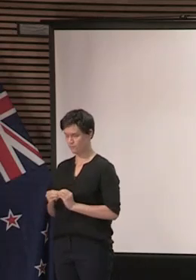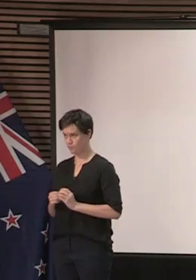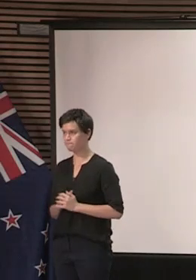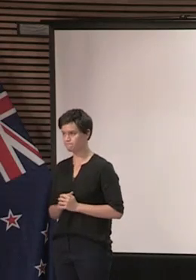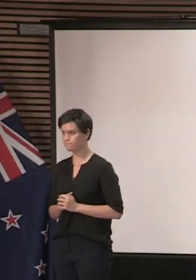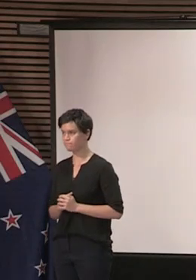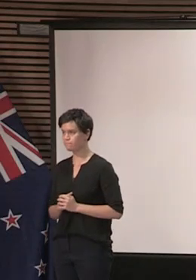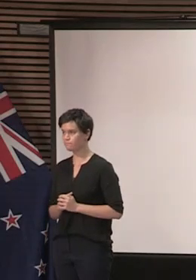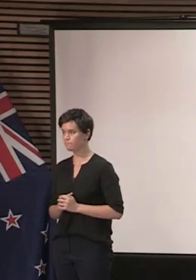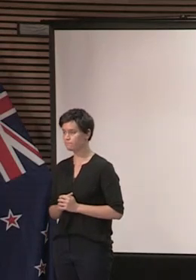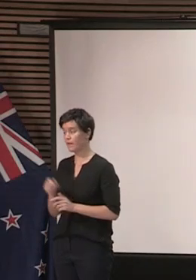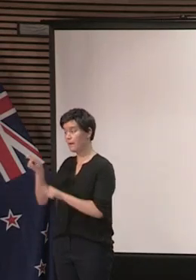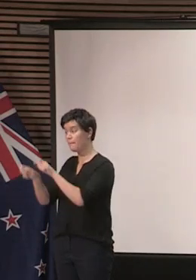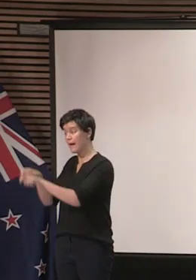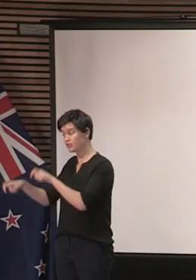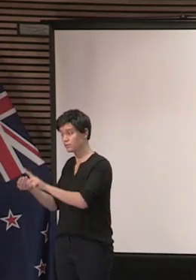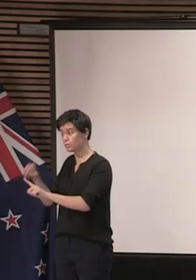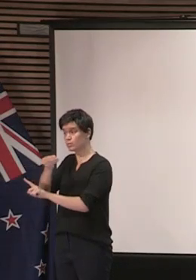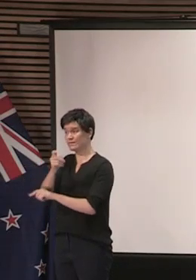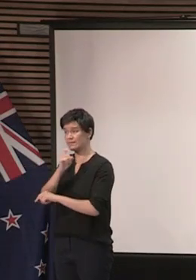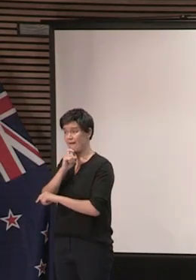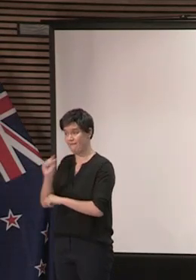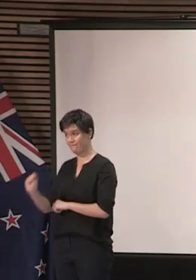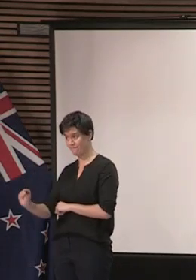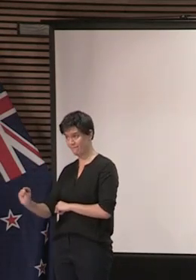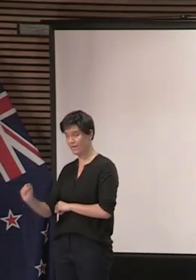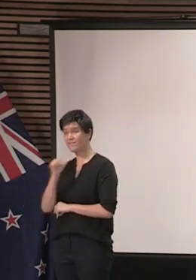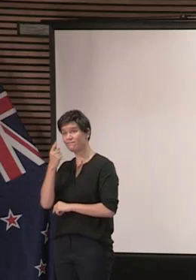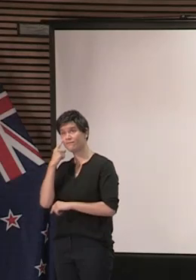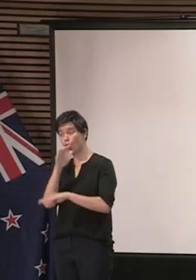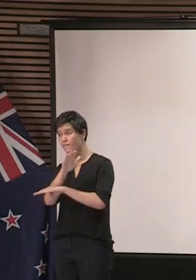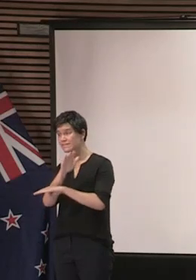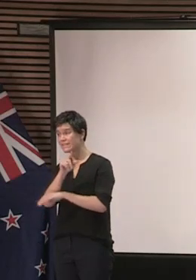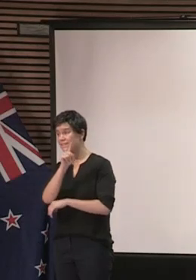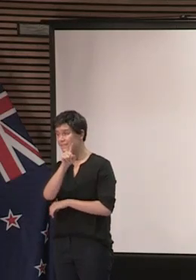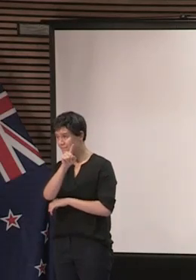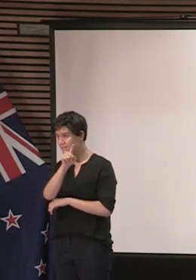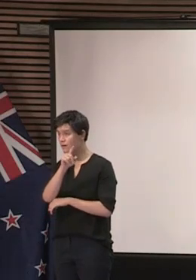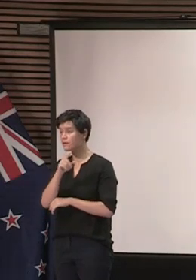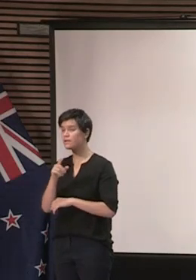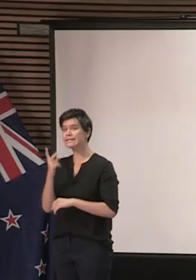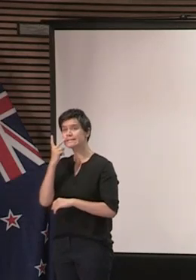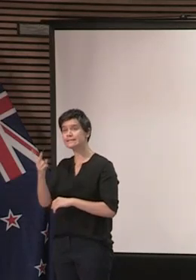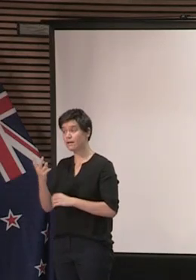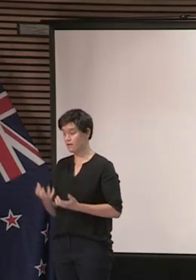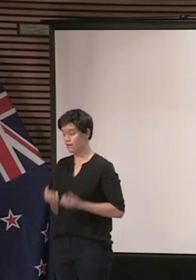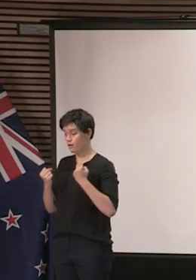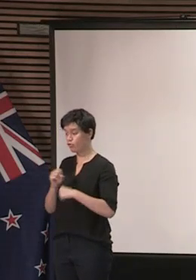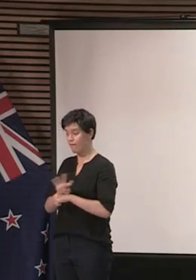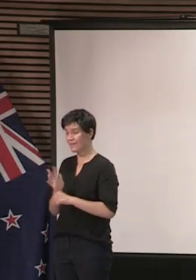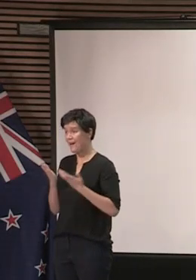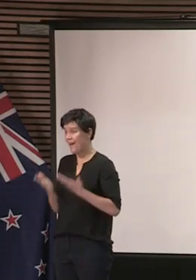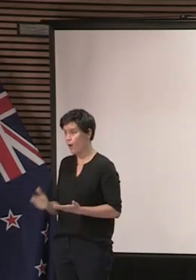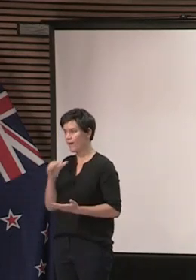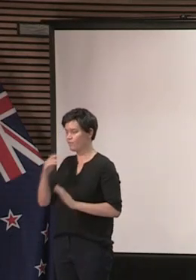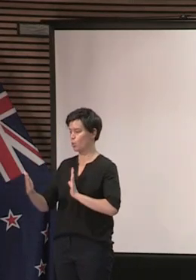that, as we've found globally, a lot of the transmission happens when people are in close contact with each other, usually in the family home.